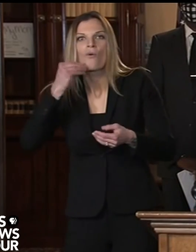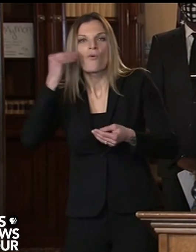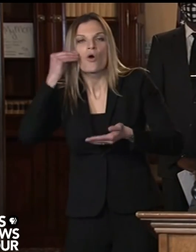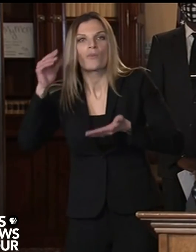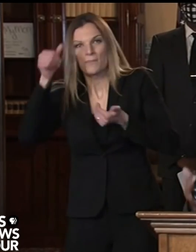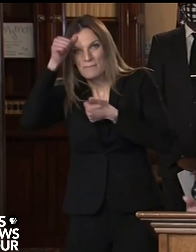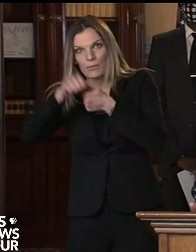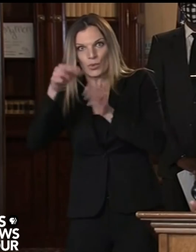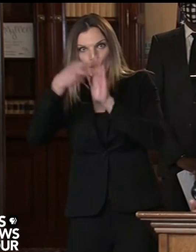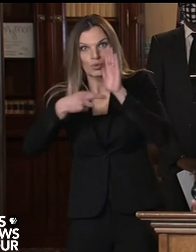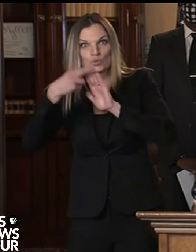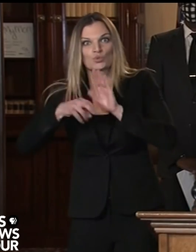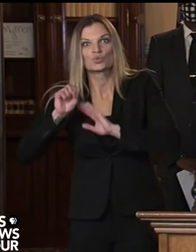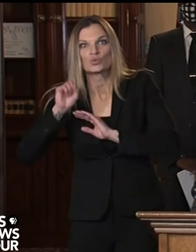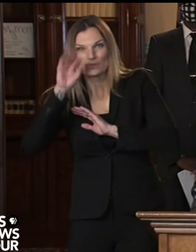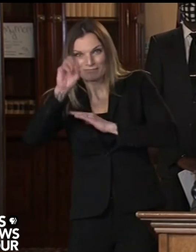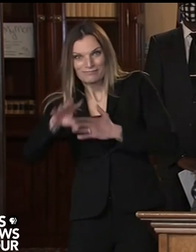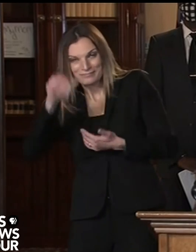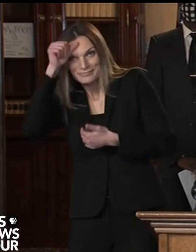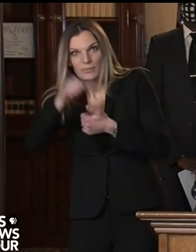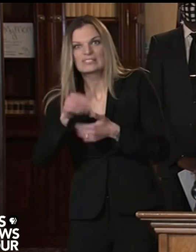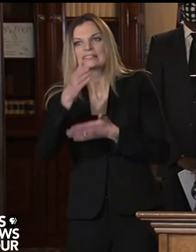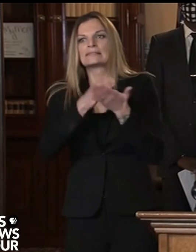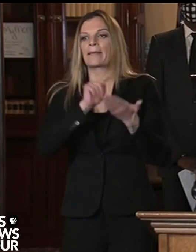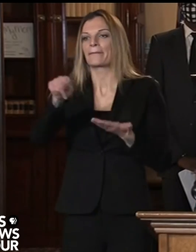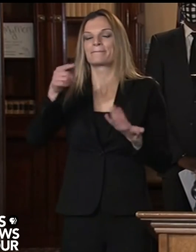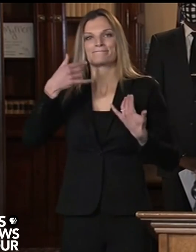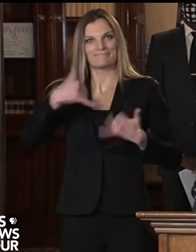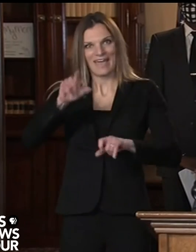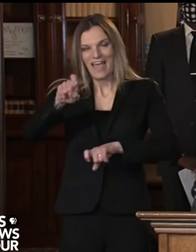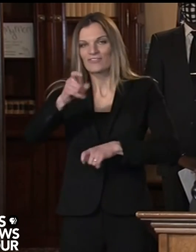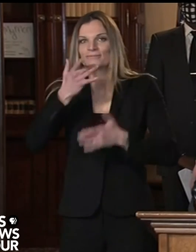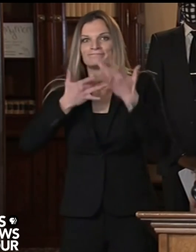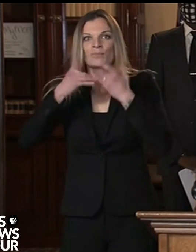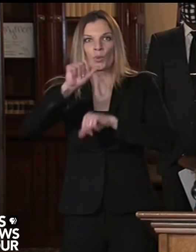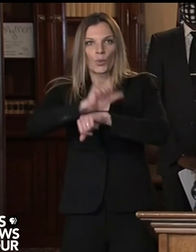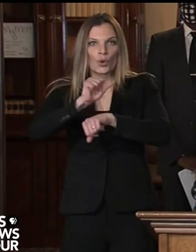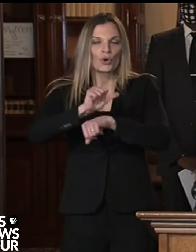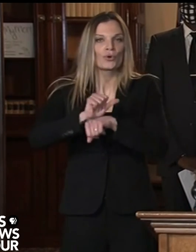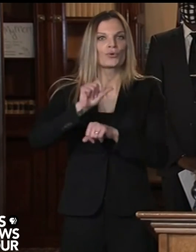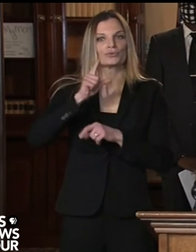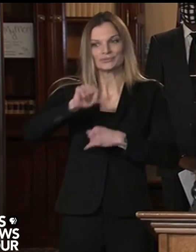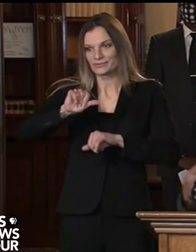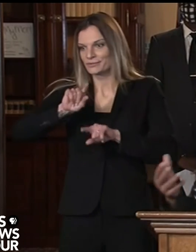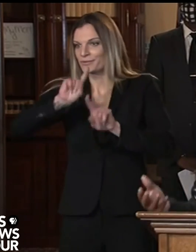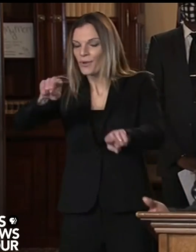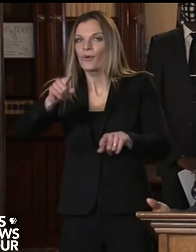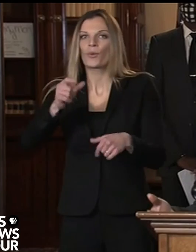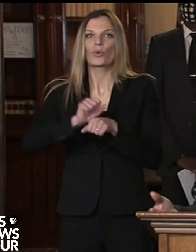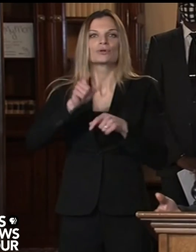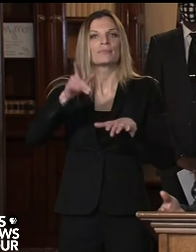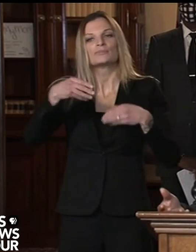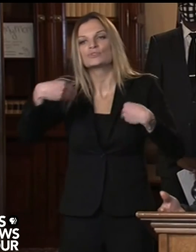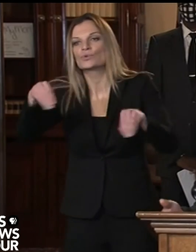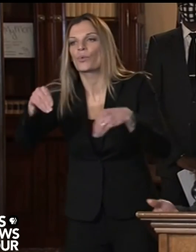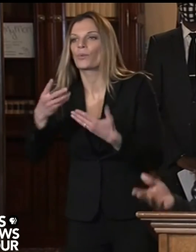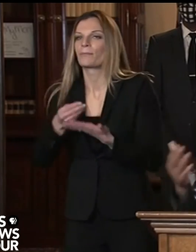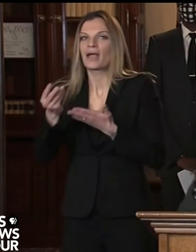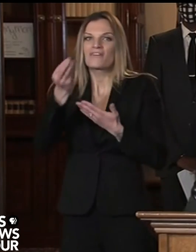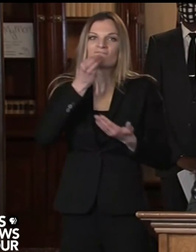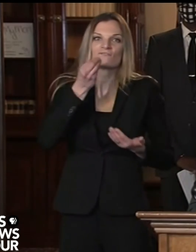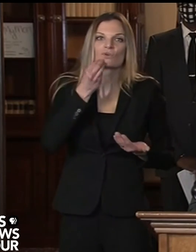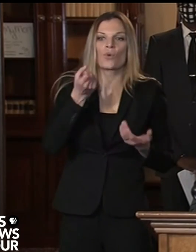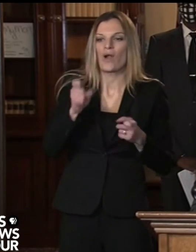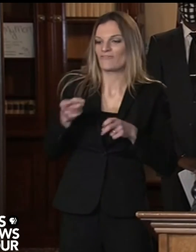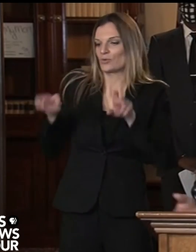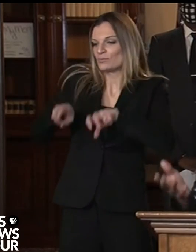essential workers who had to come out of their homes. Maybe they didn't have a car and they needed to share rides. Maybe they still had to go out to the grocery store